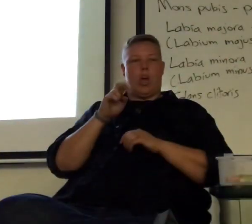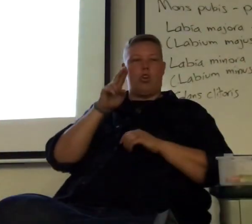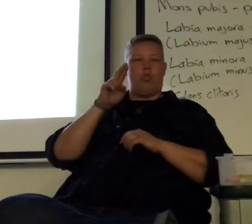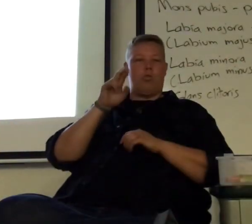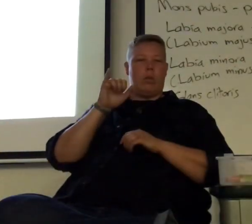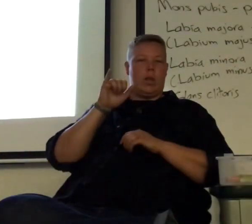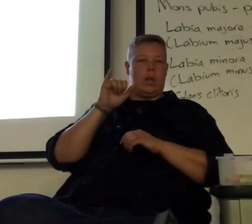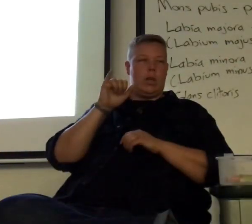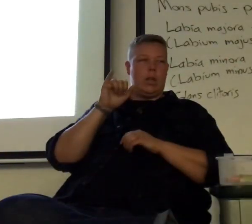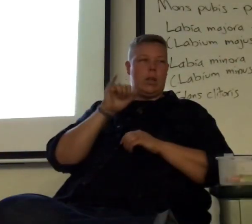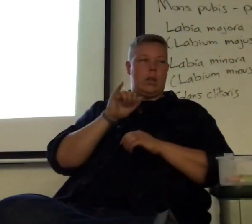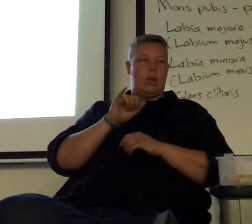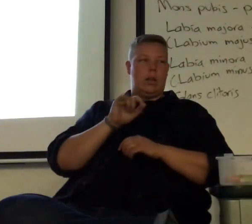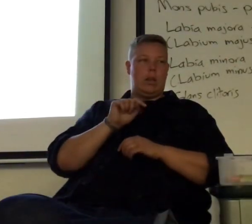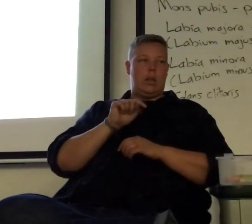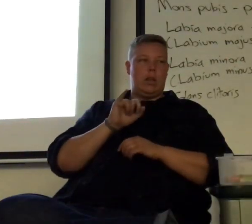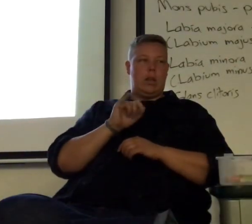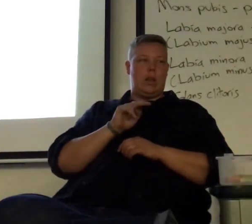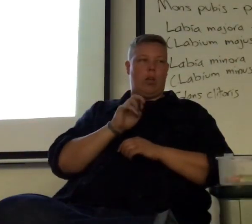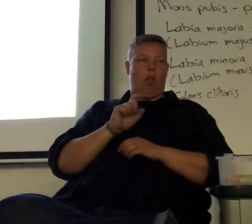again. You have two